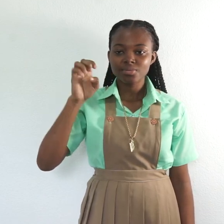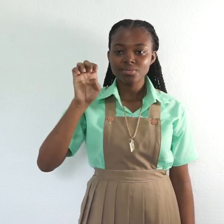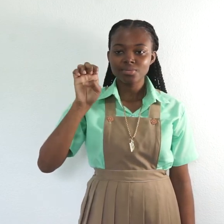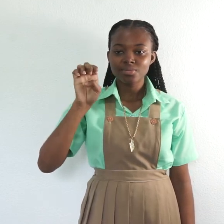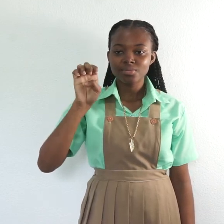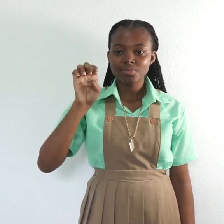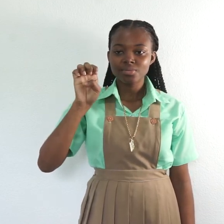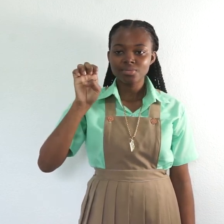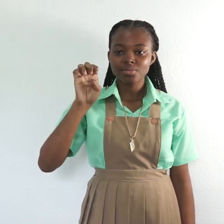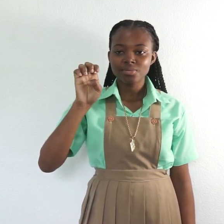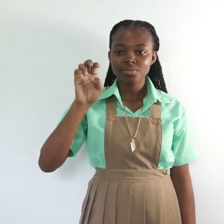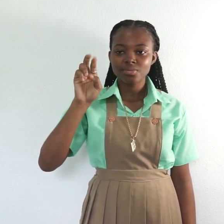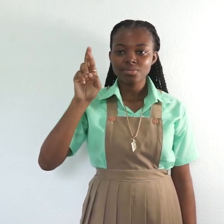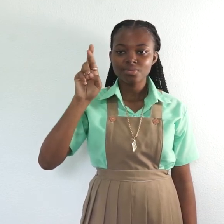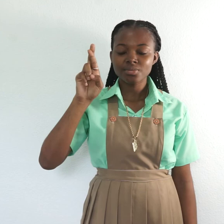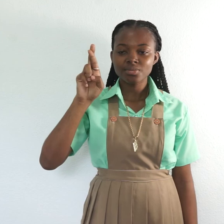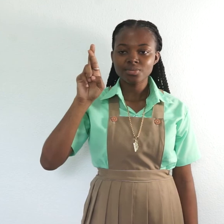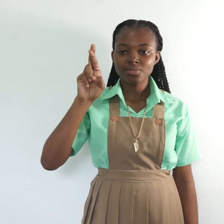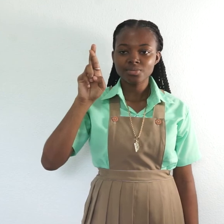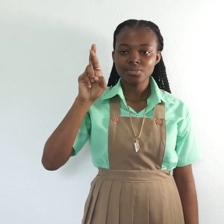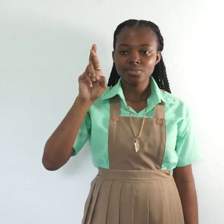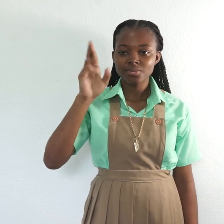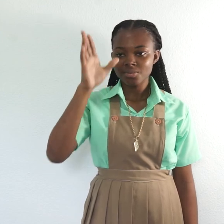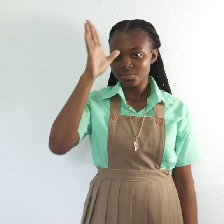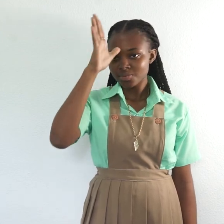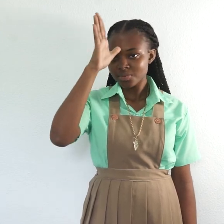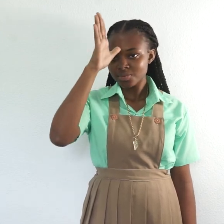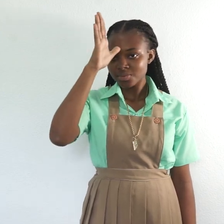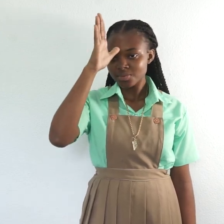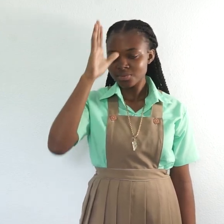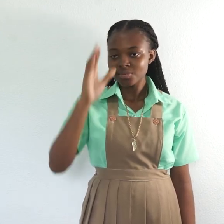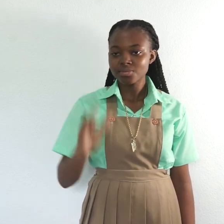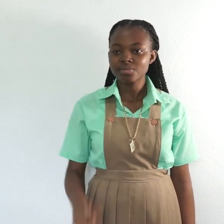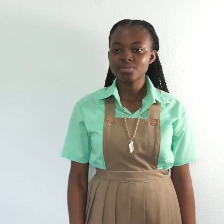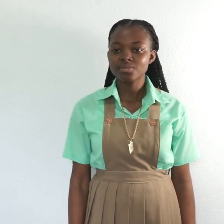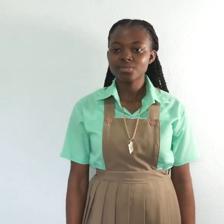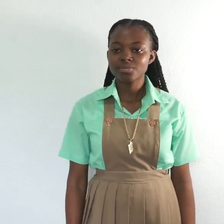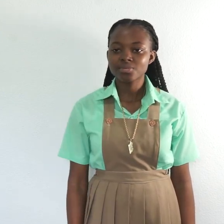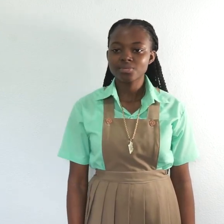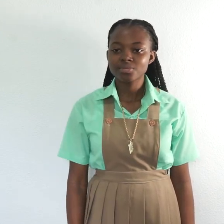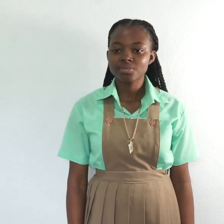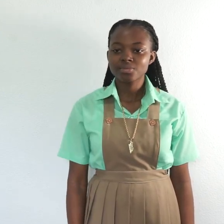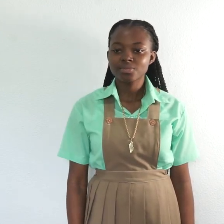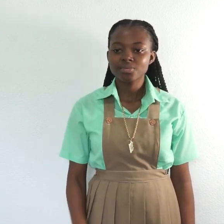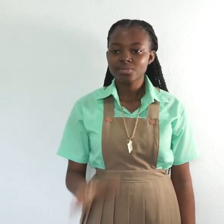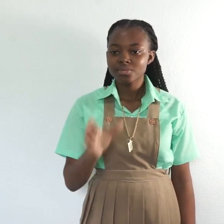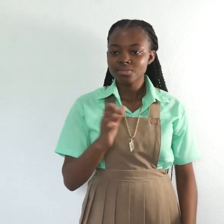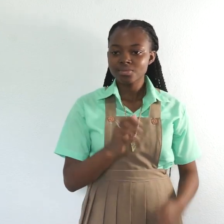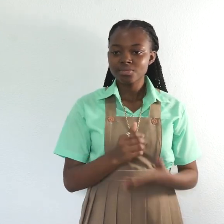H E R Father Father Help